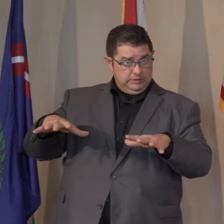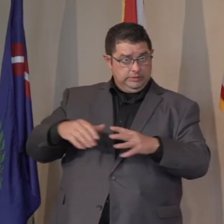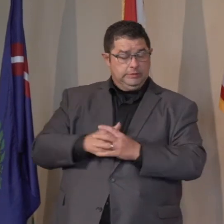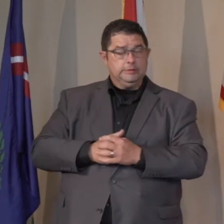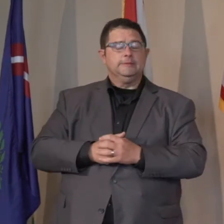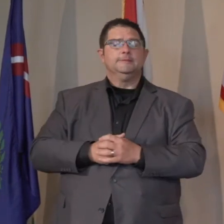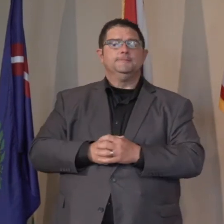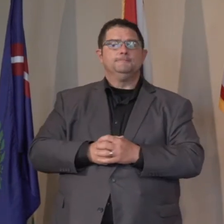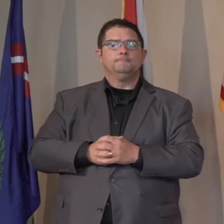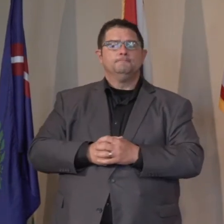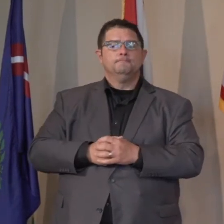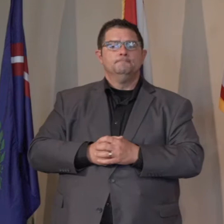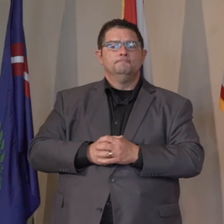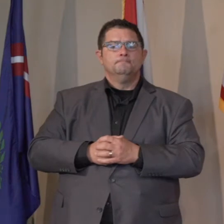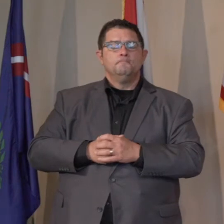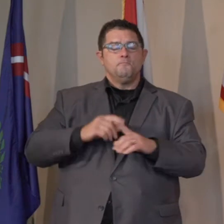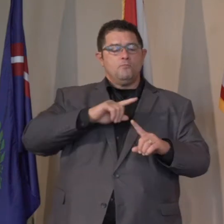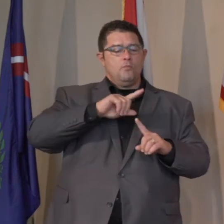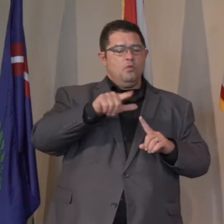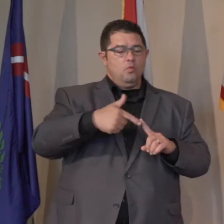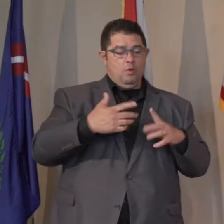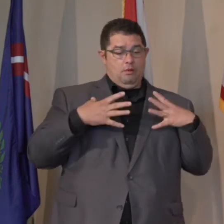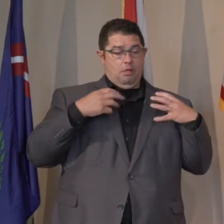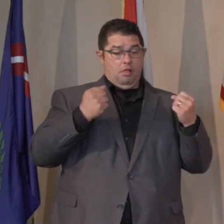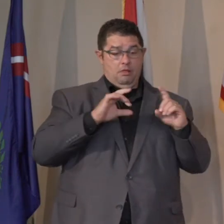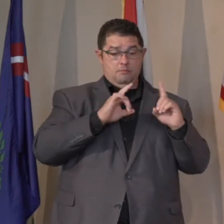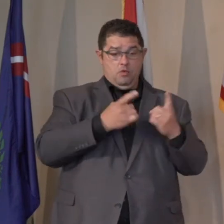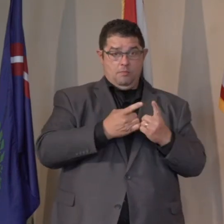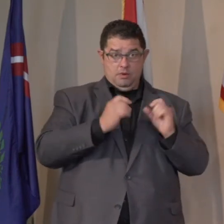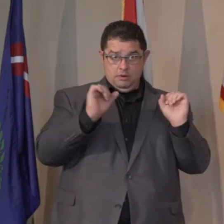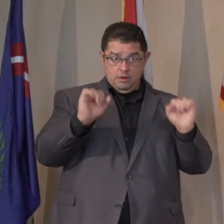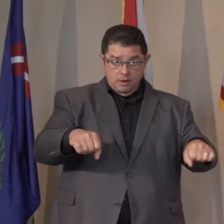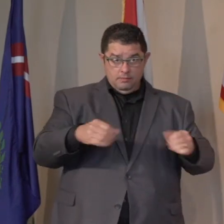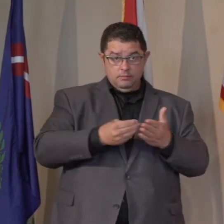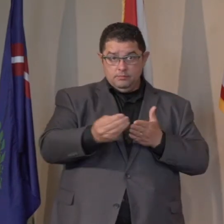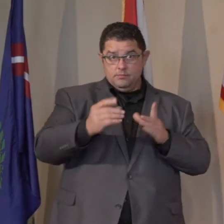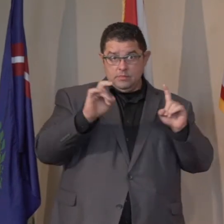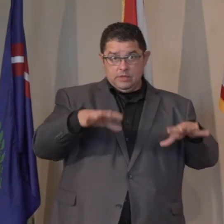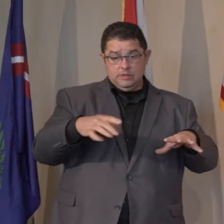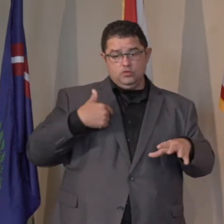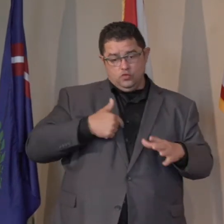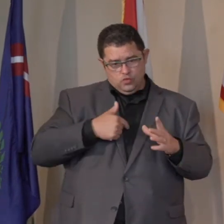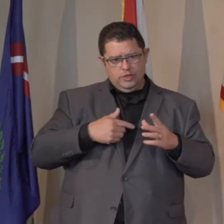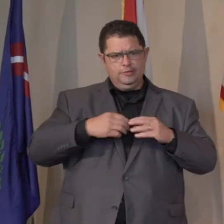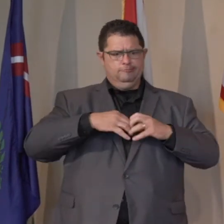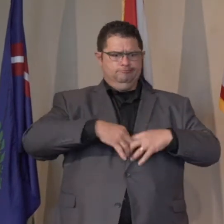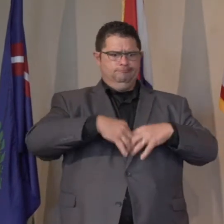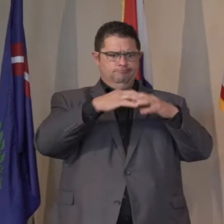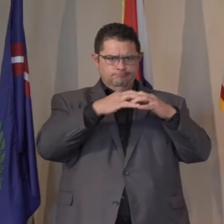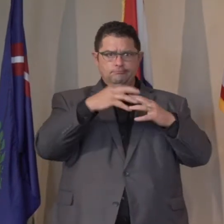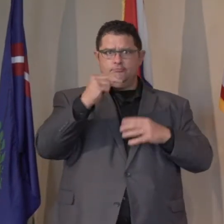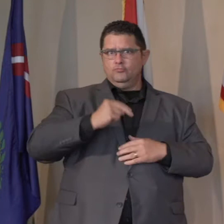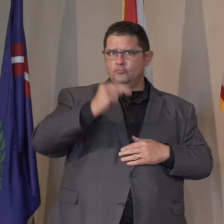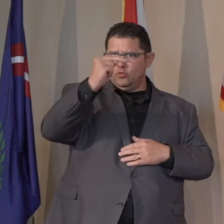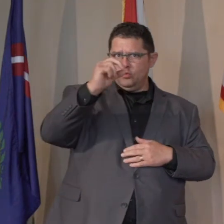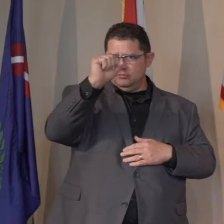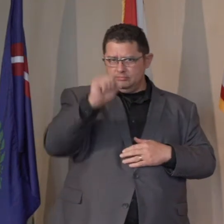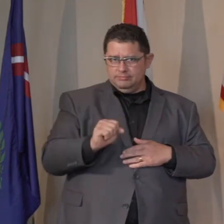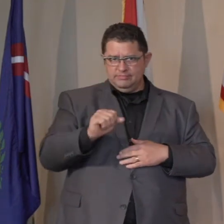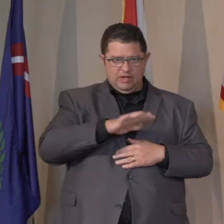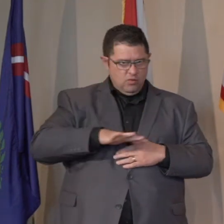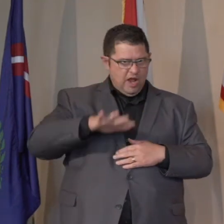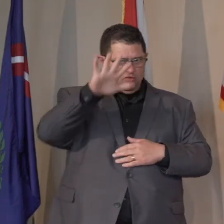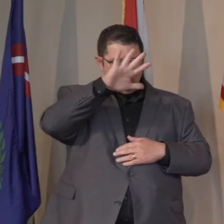it. But once the health department was able to purchase tests, we began deploying them in North County and South County and in